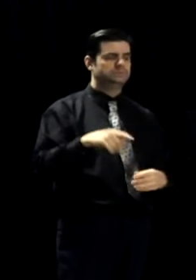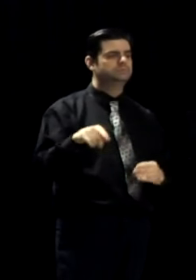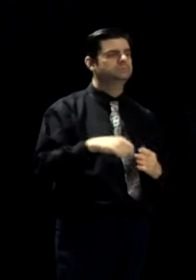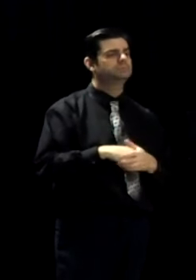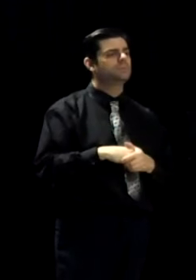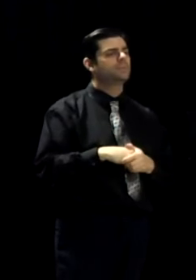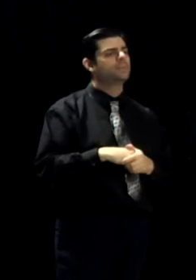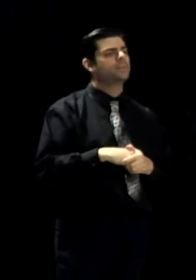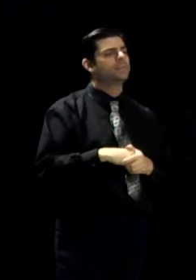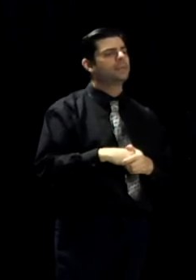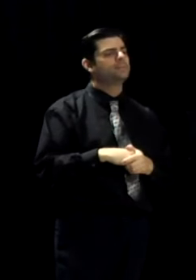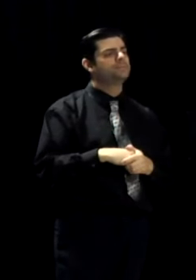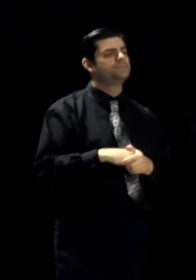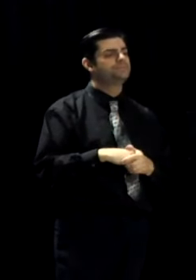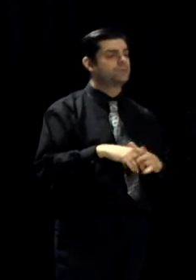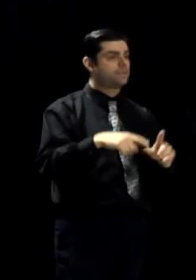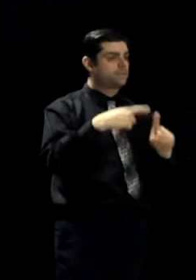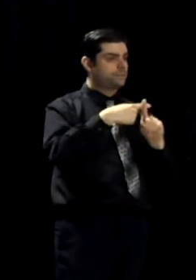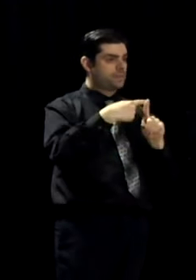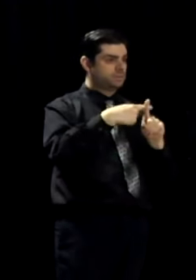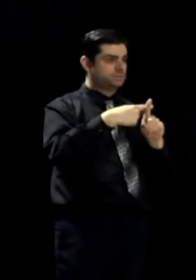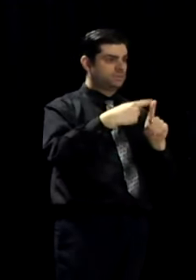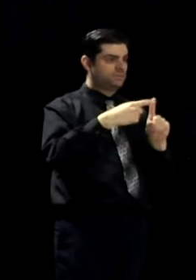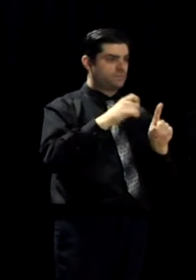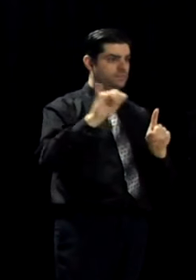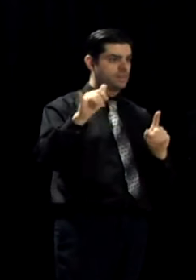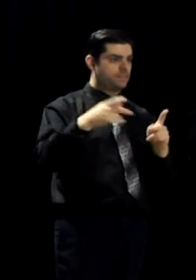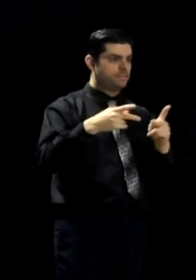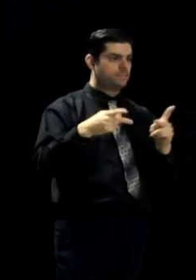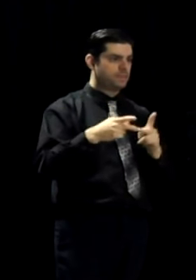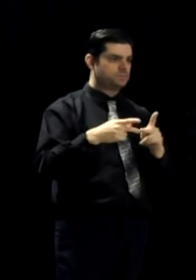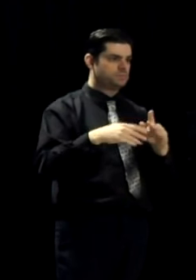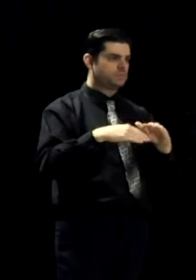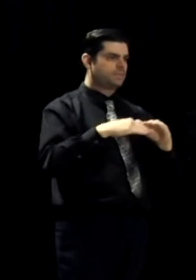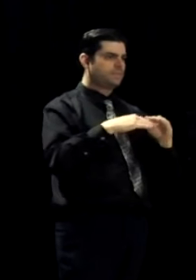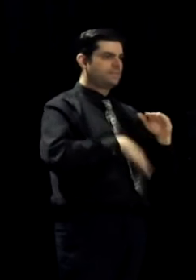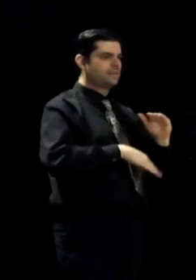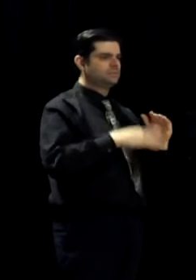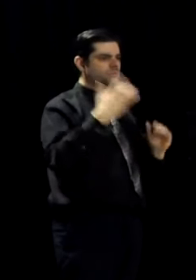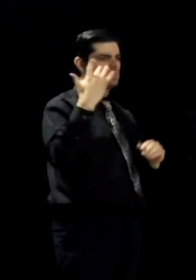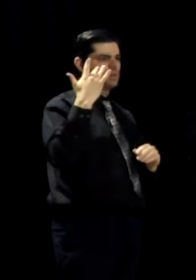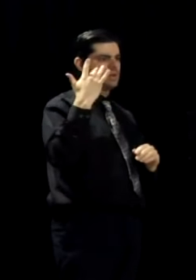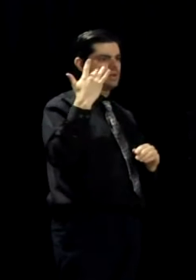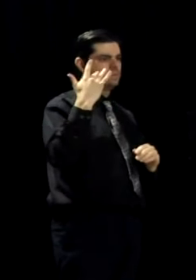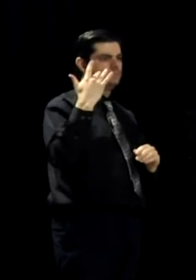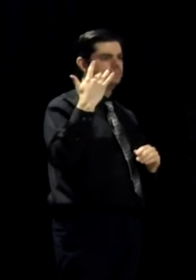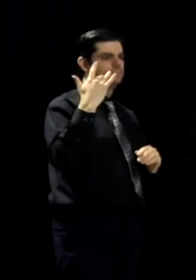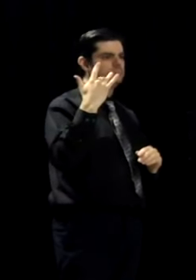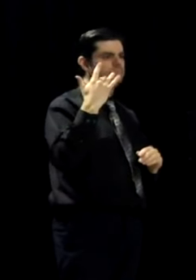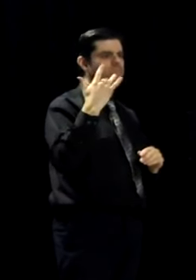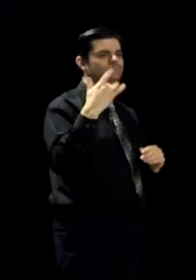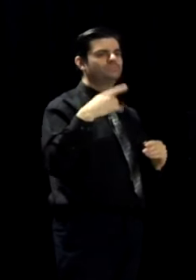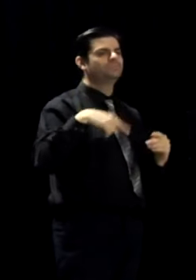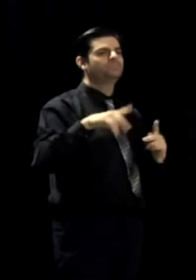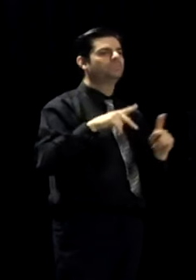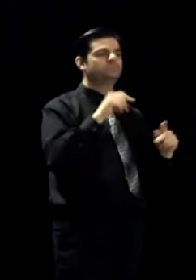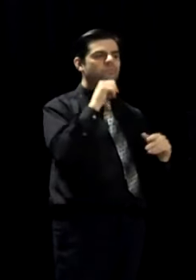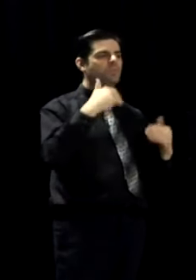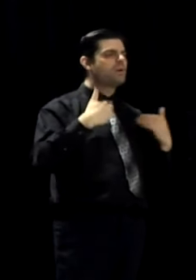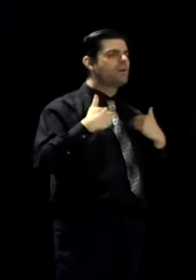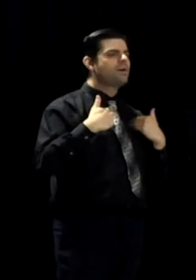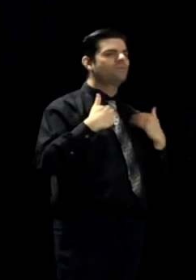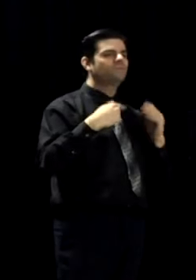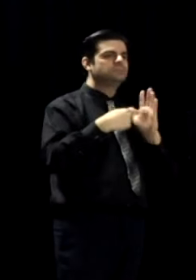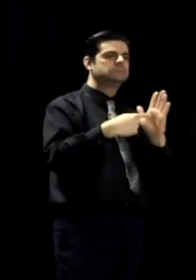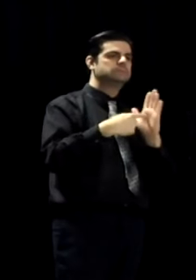they're positive out of that site is a lot less than everywhere else. You're screened to CDC guides by either a doctor